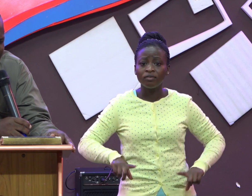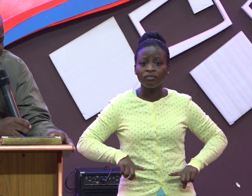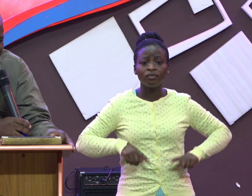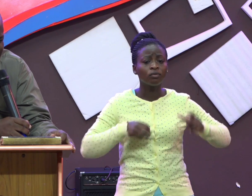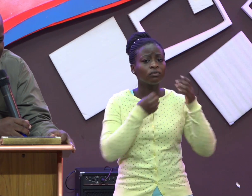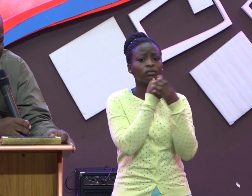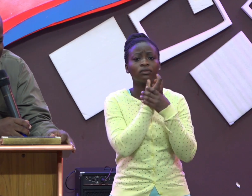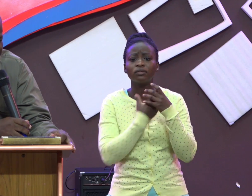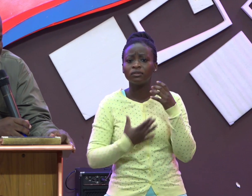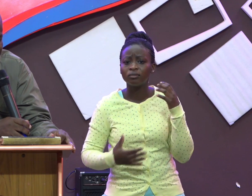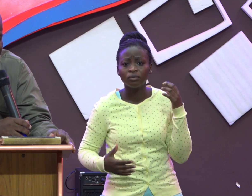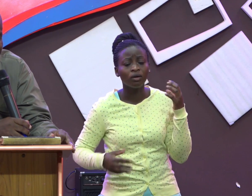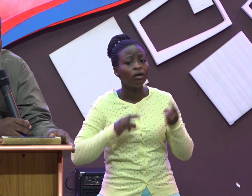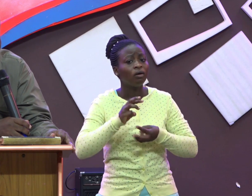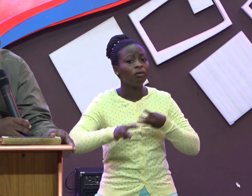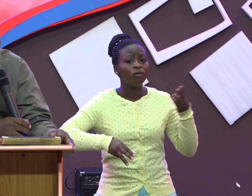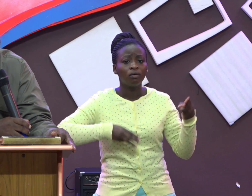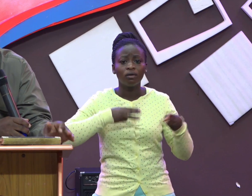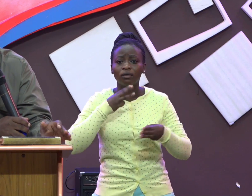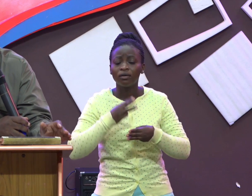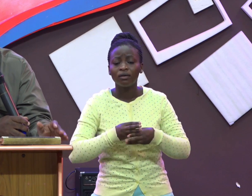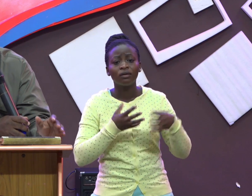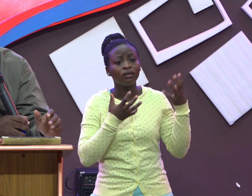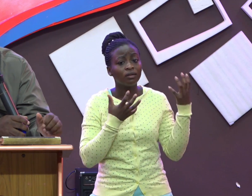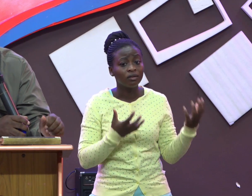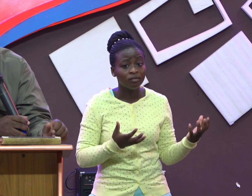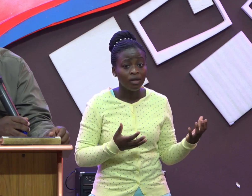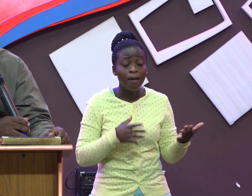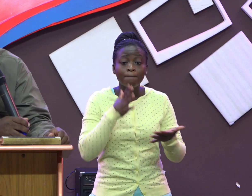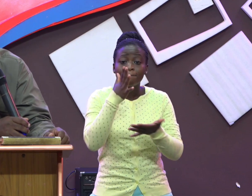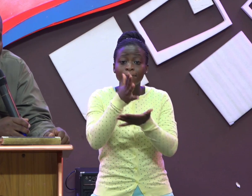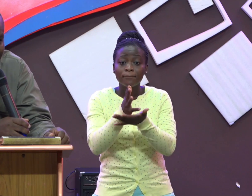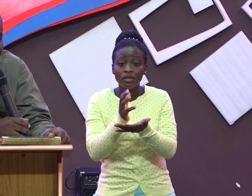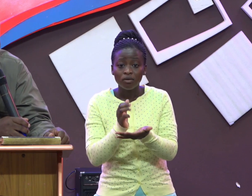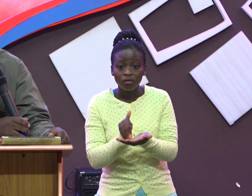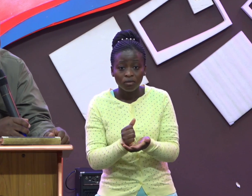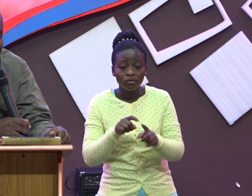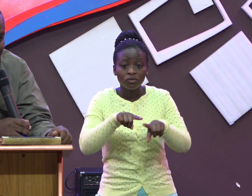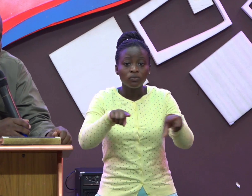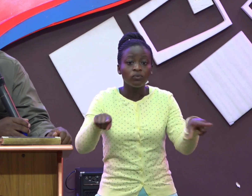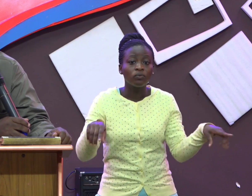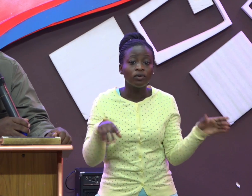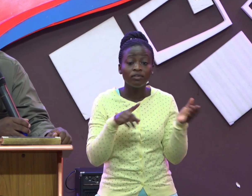disappointed me. It has become heavy for me. Because inwardly